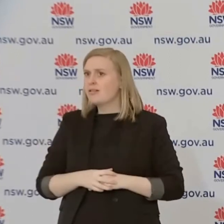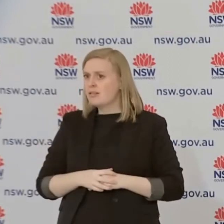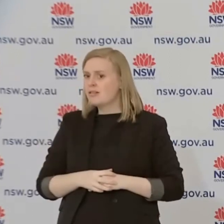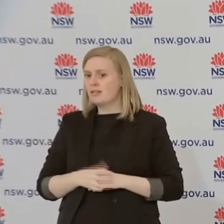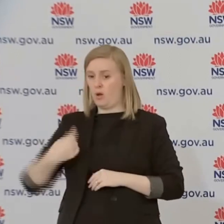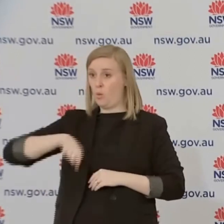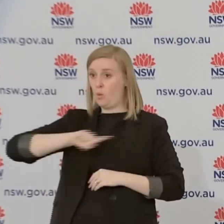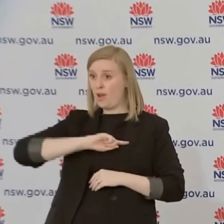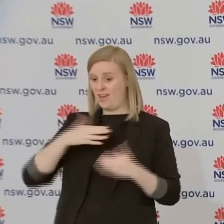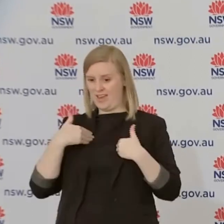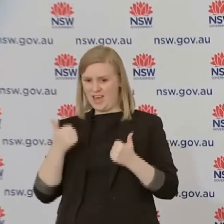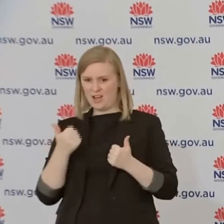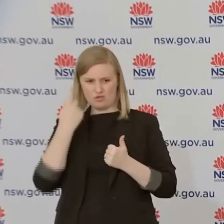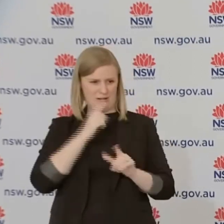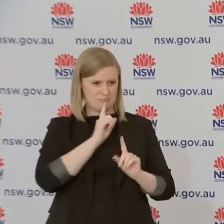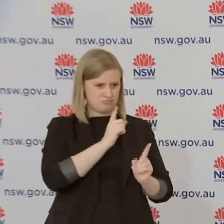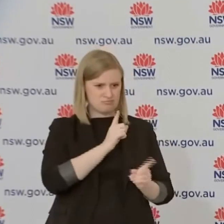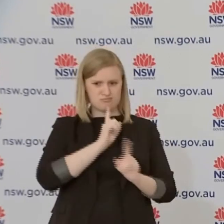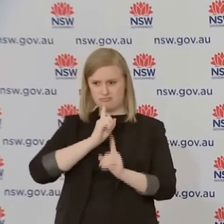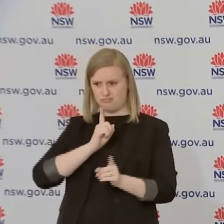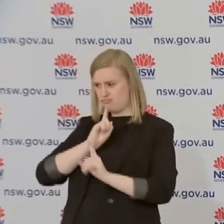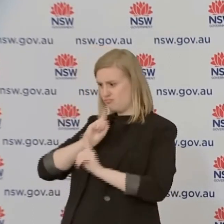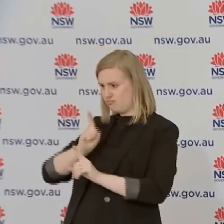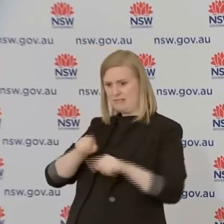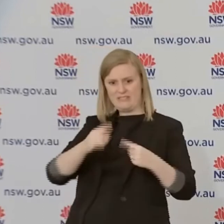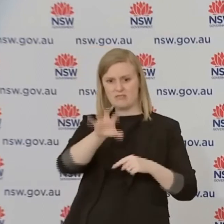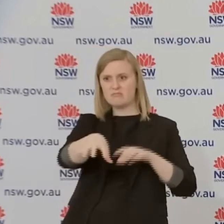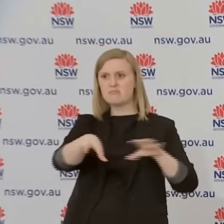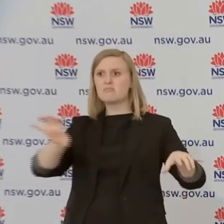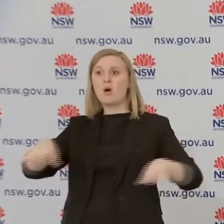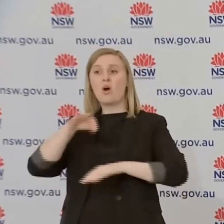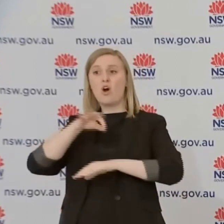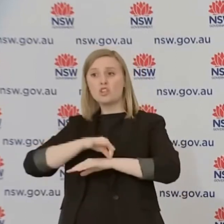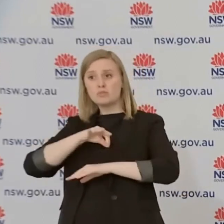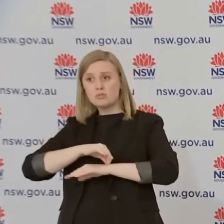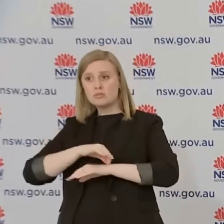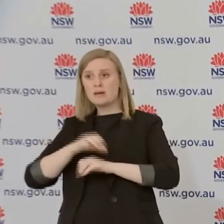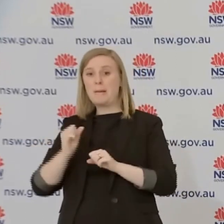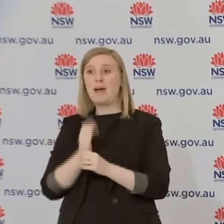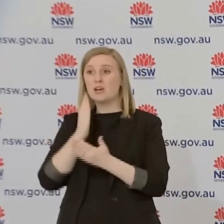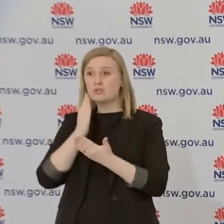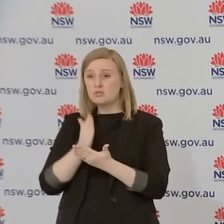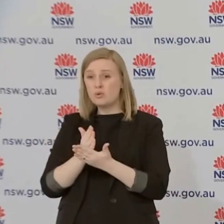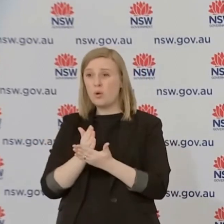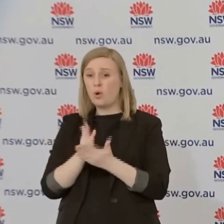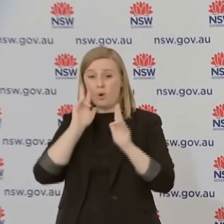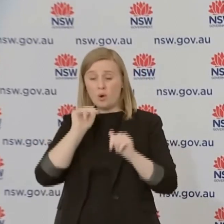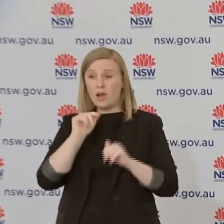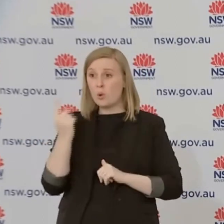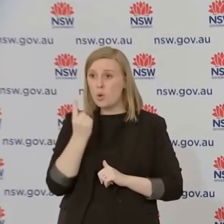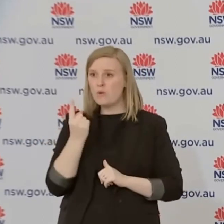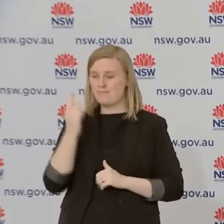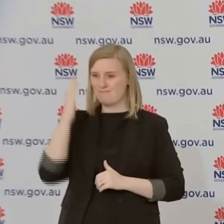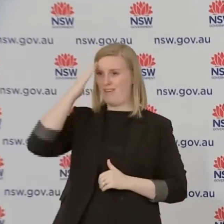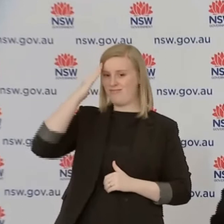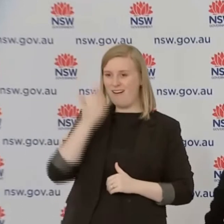guidance to work with the various hospitals to make sure that the mums, the dads, the babies are kept